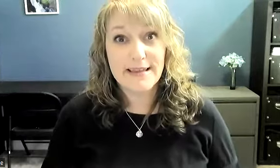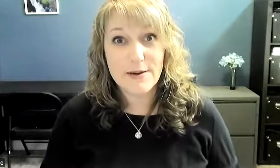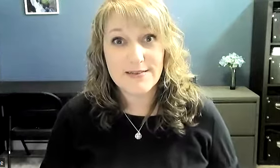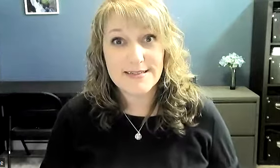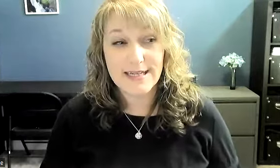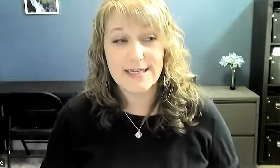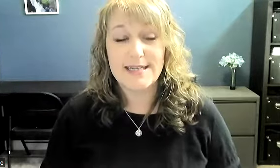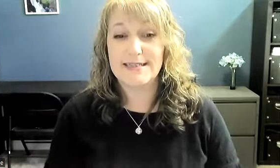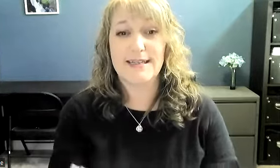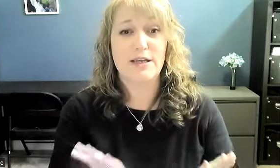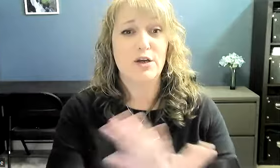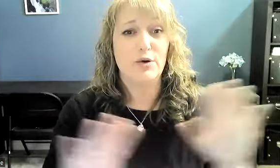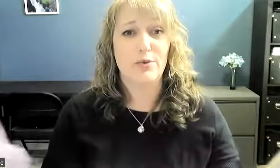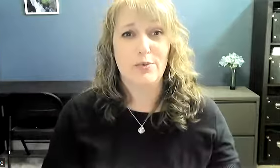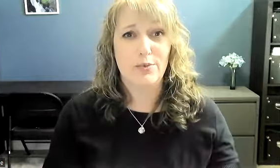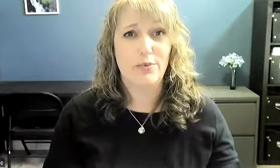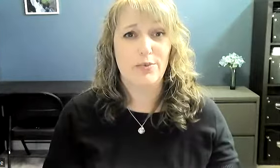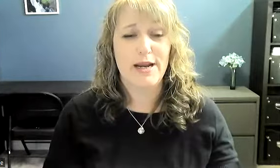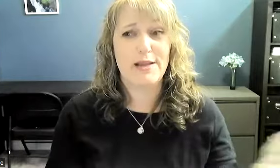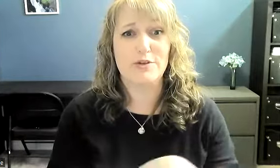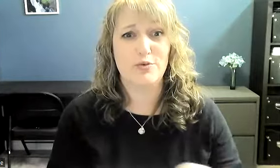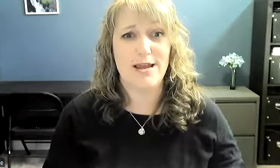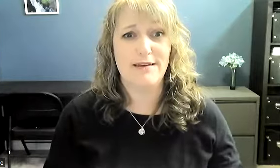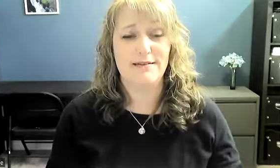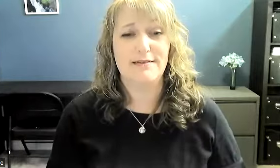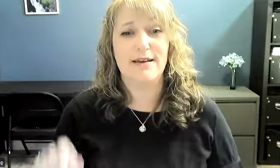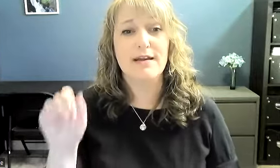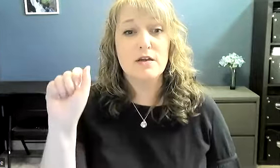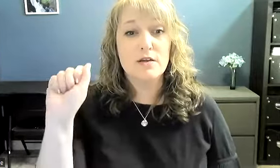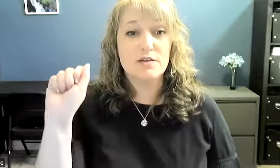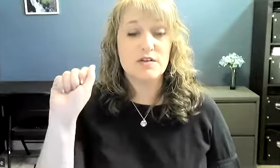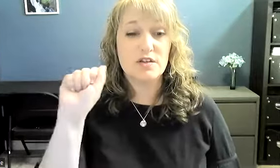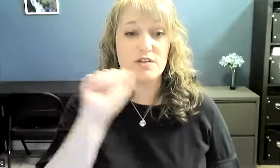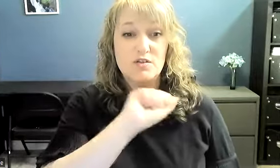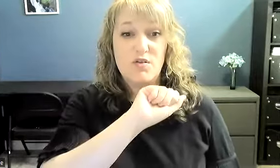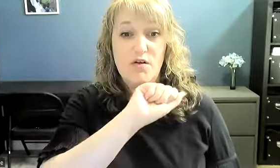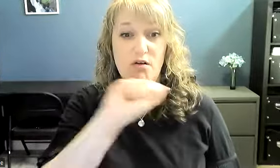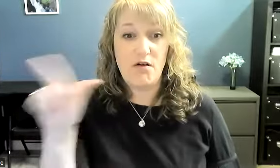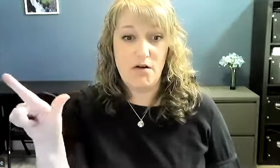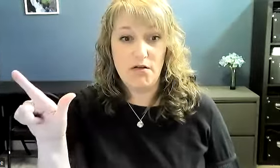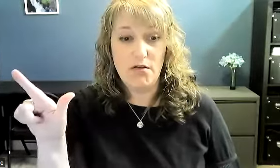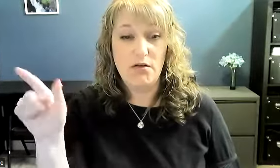about this sign is that it can go any which way. Okay. So you can do all.